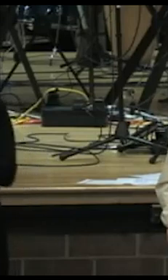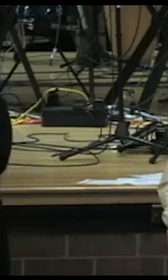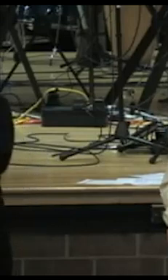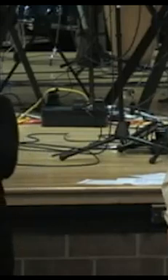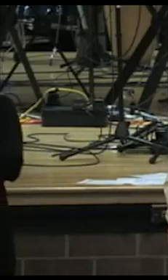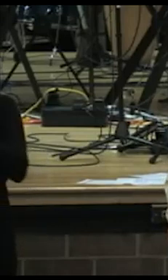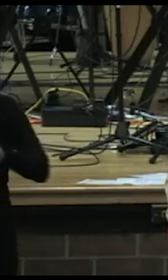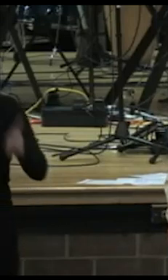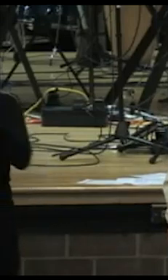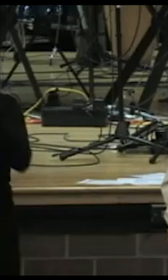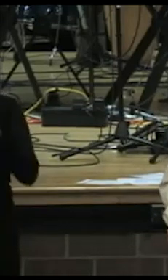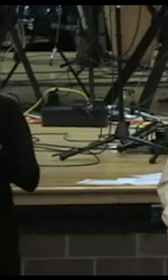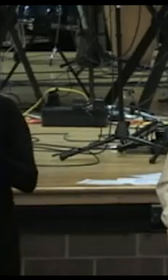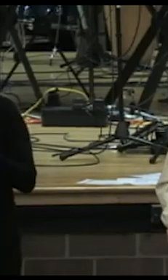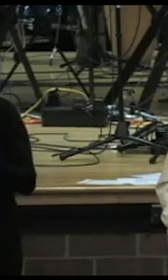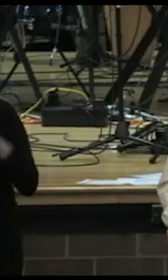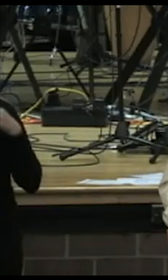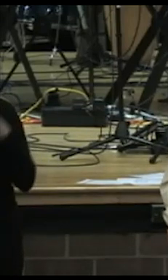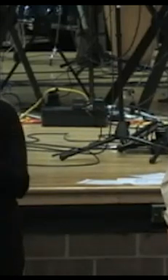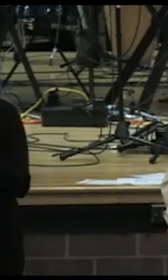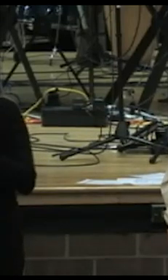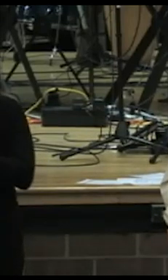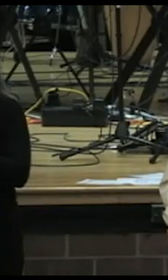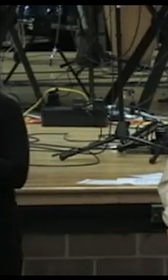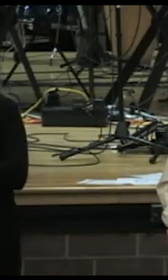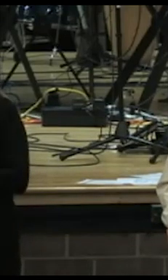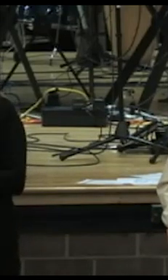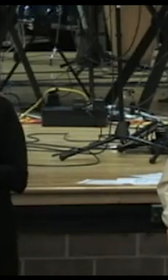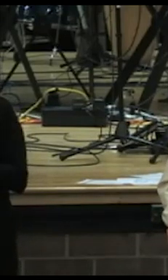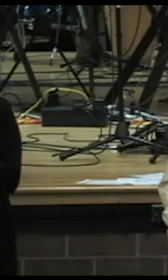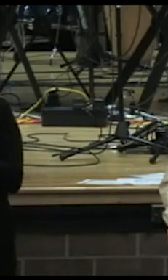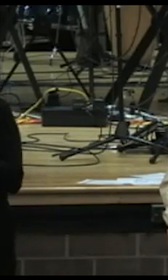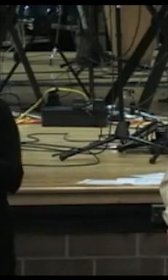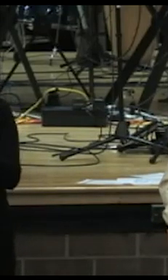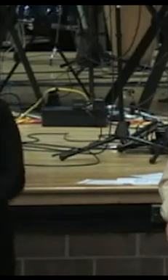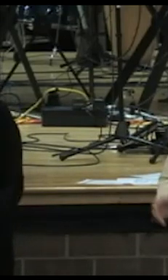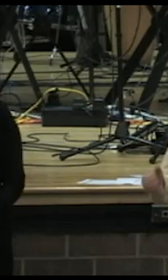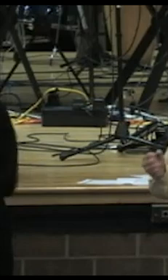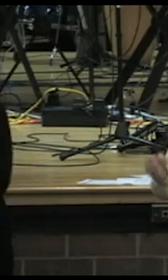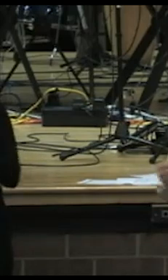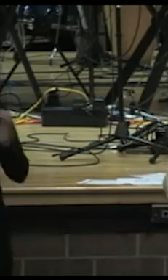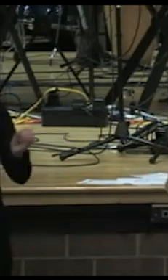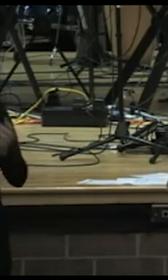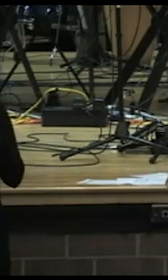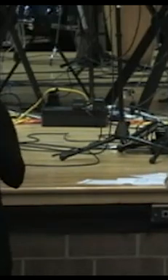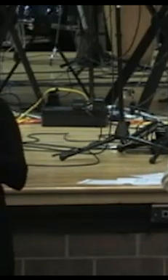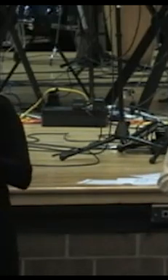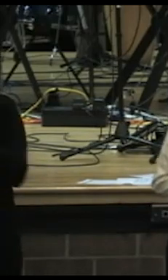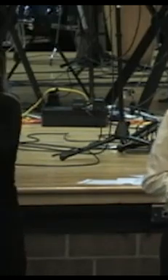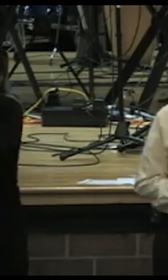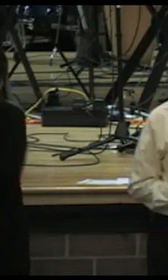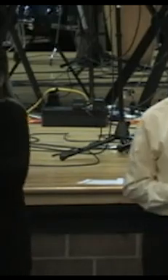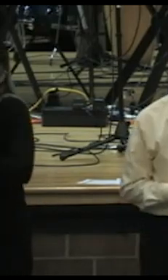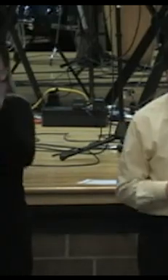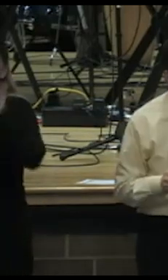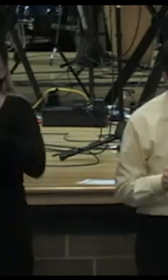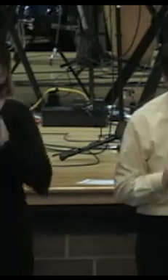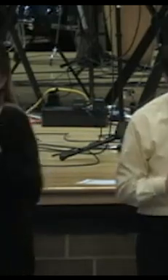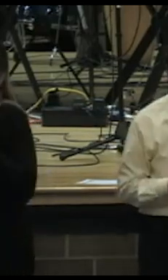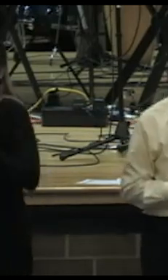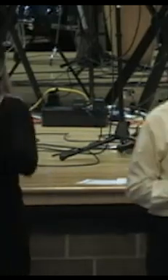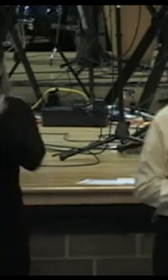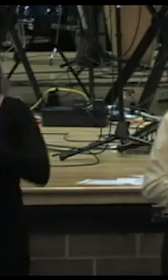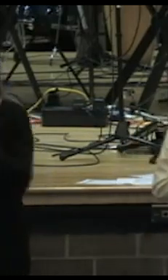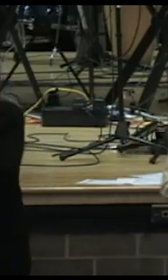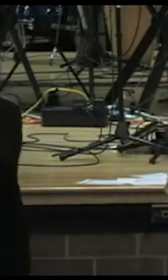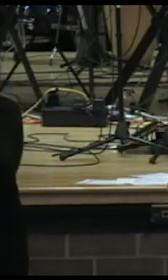real relationships and real devotion and real responsibility in our church. That pastoral care and follow-up would be facilitated by the